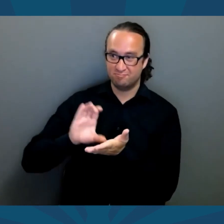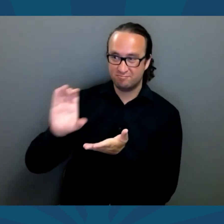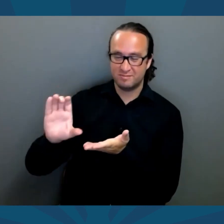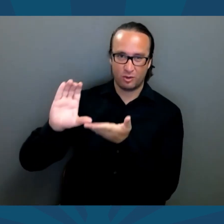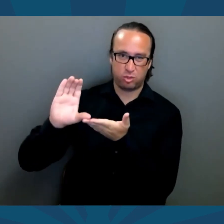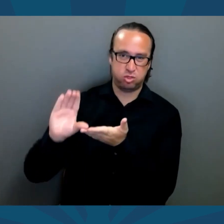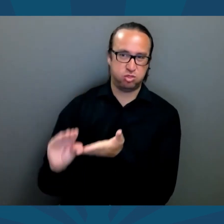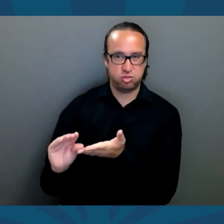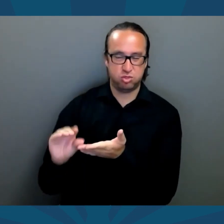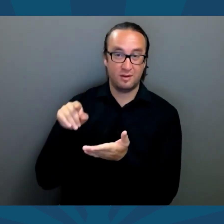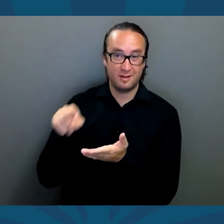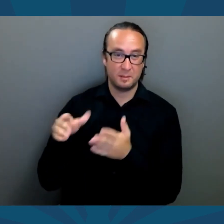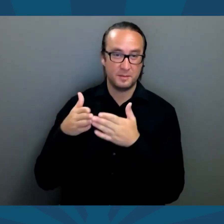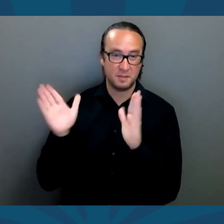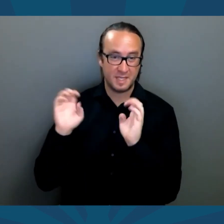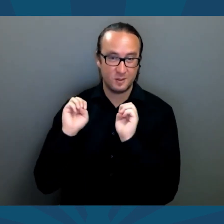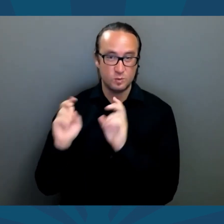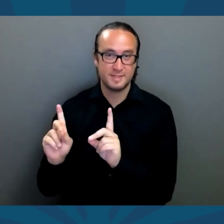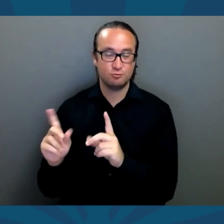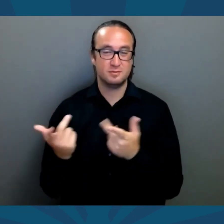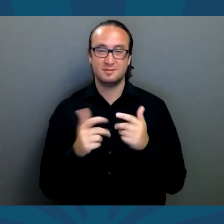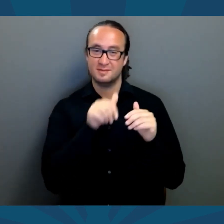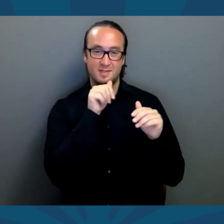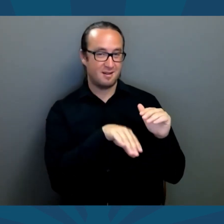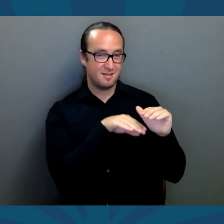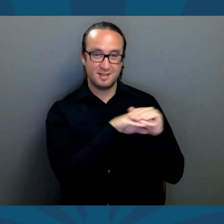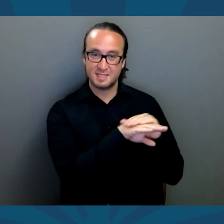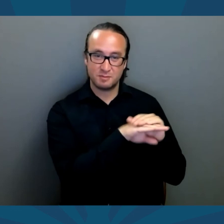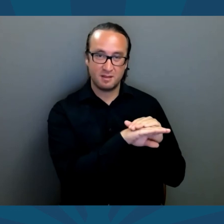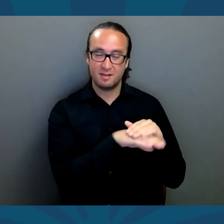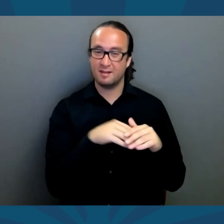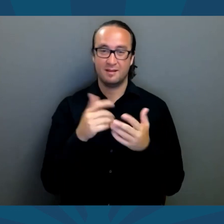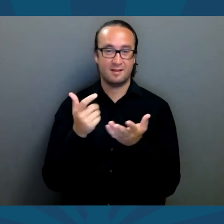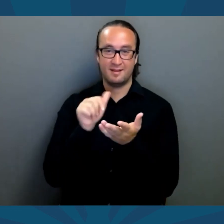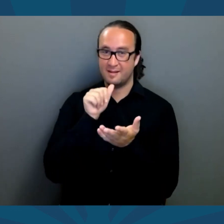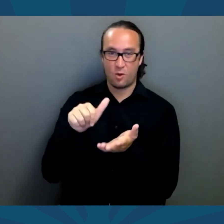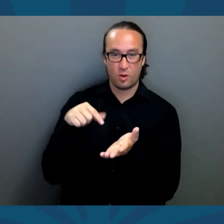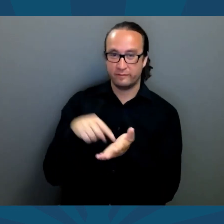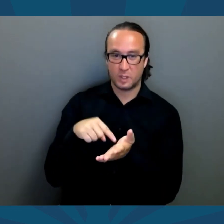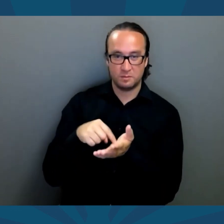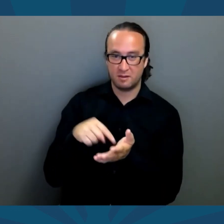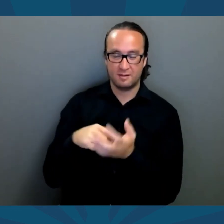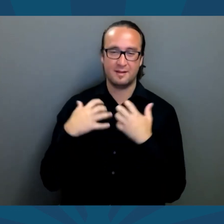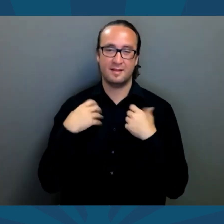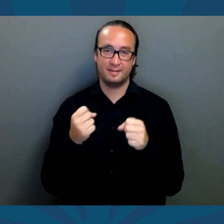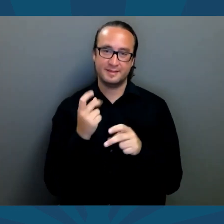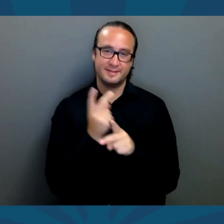Underfunded public education and inaccessible or unaffordable health care.